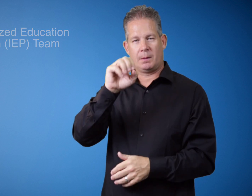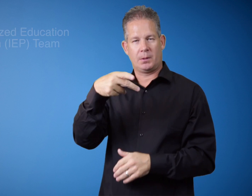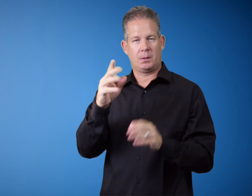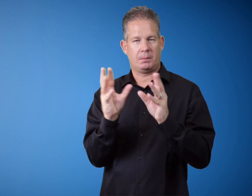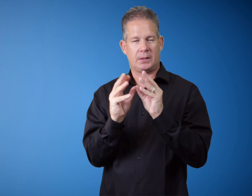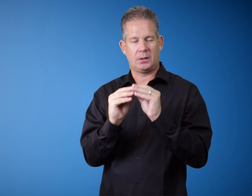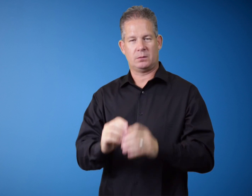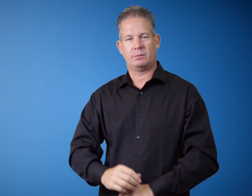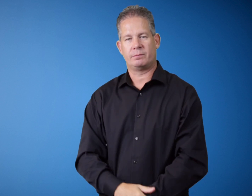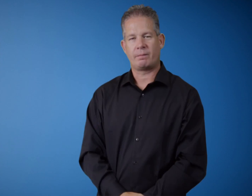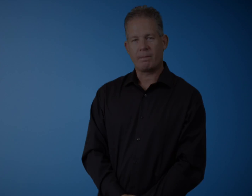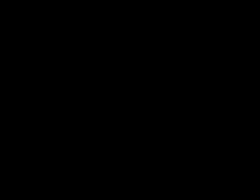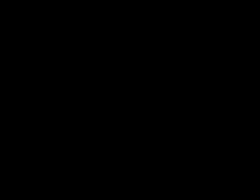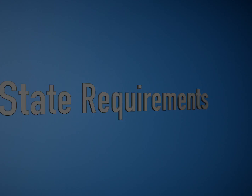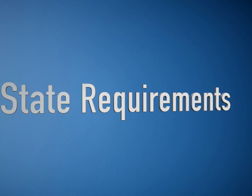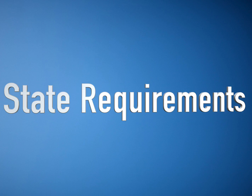you are unable to attend these meetings.